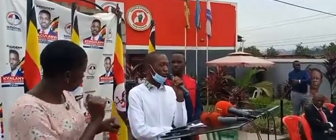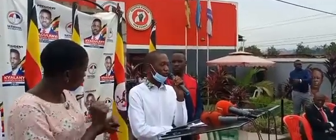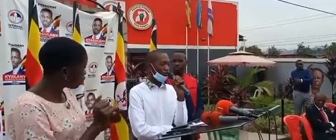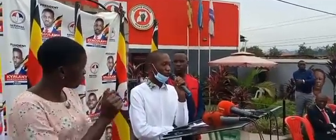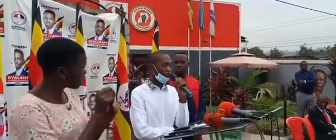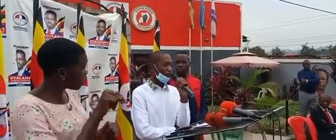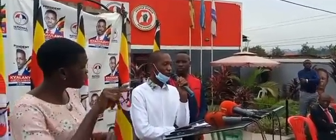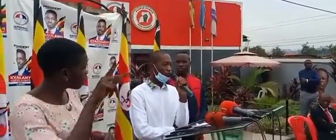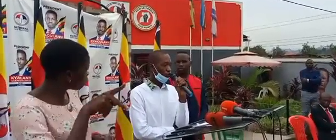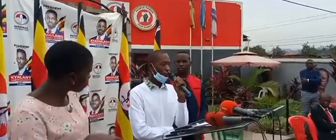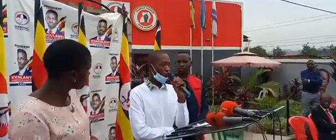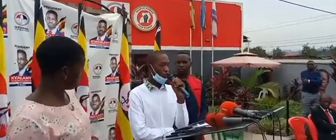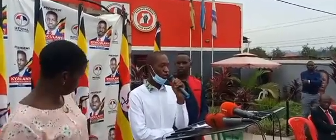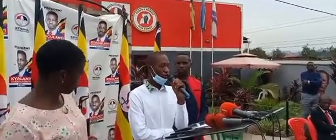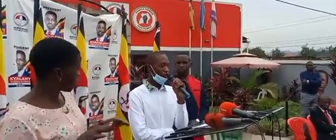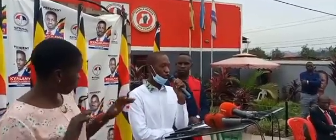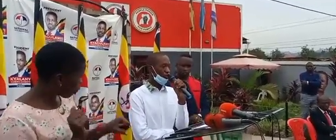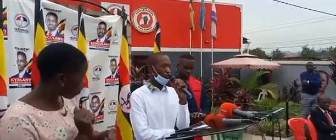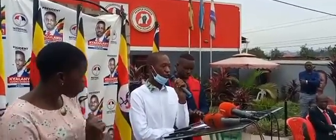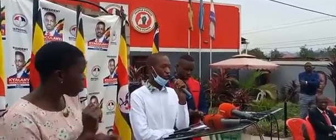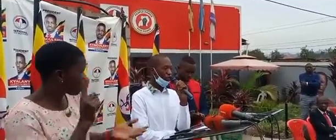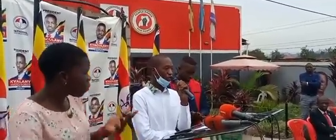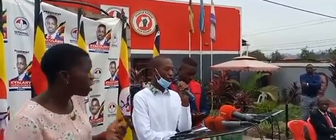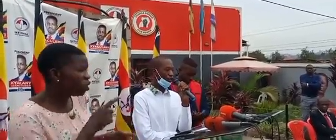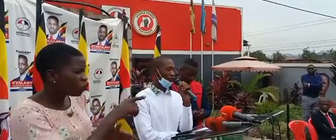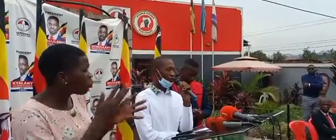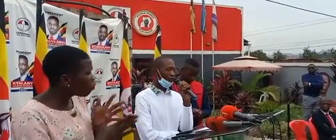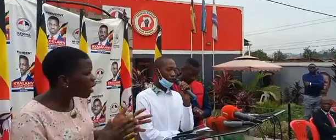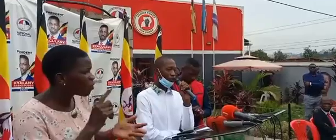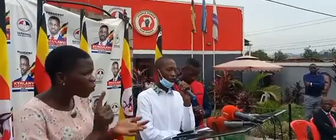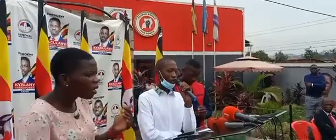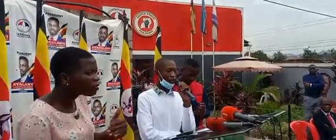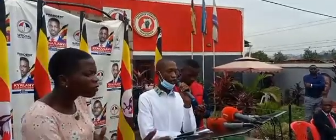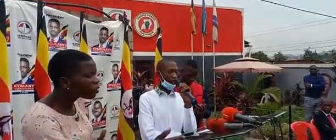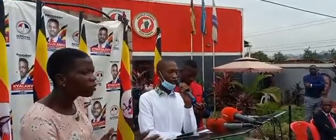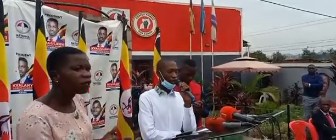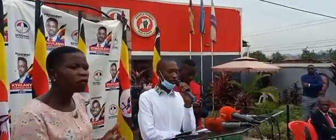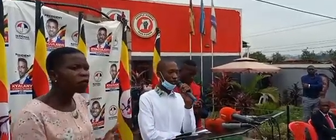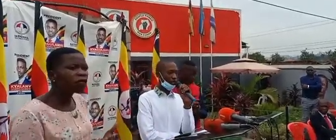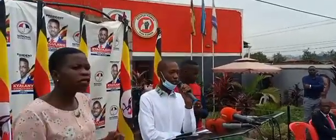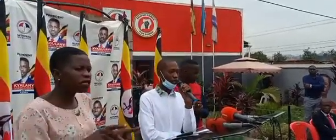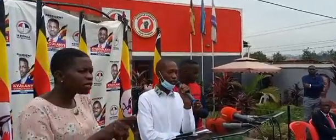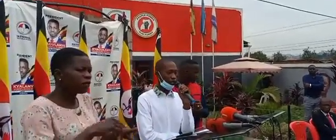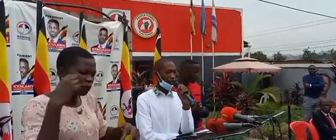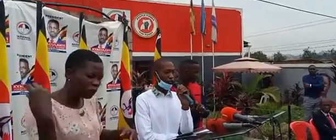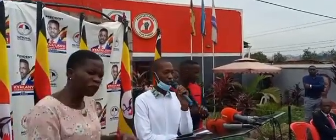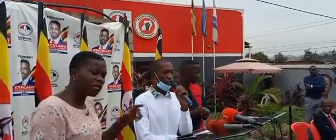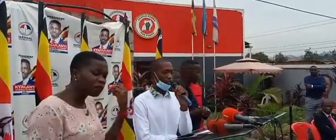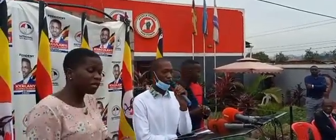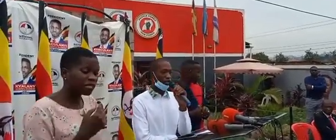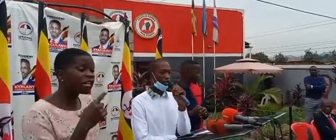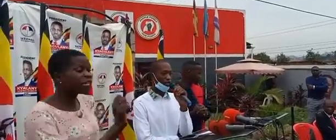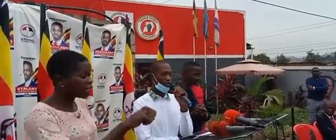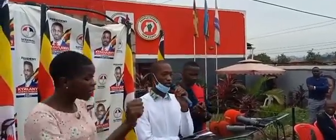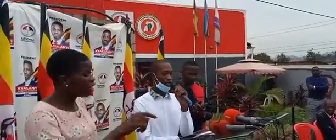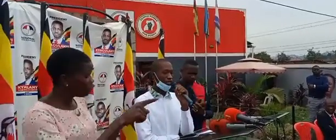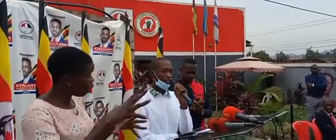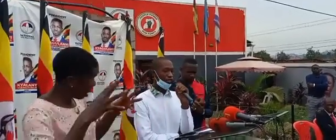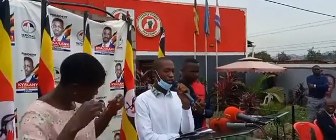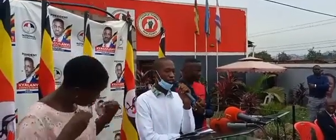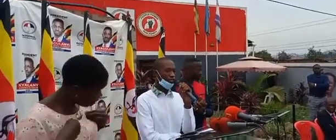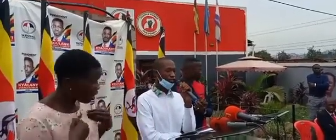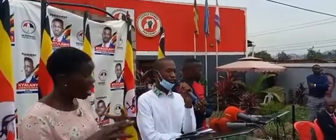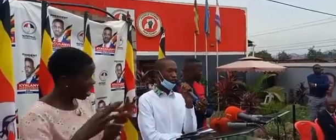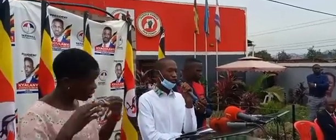Unity Platform n'okubuuza biki bye tupanga wamu n'okubanga bankuba nzikirize ebyo bye baagala nzikirize